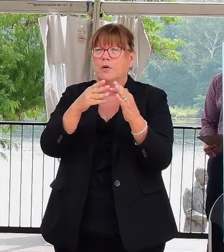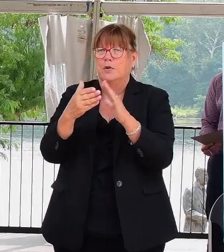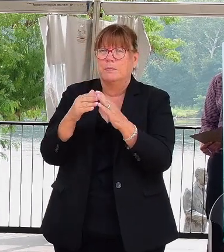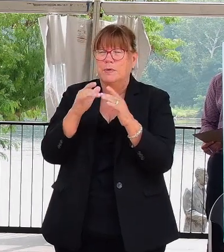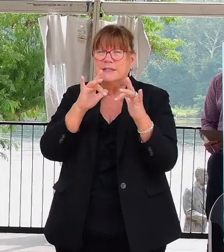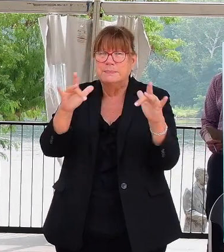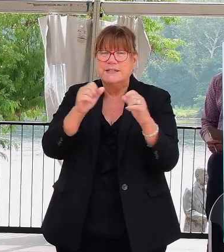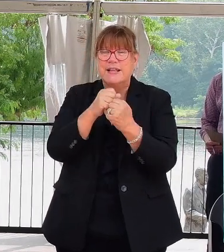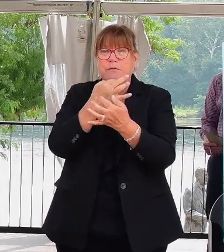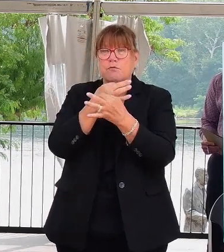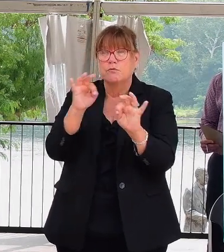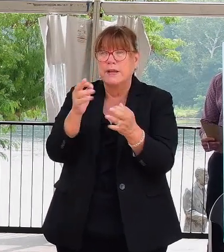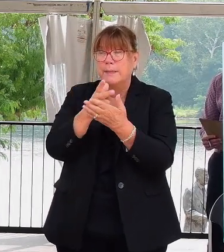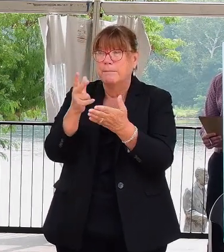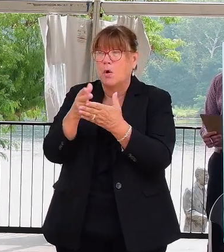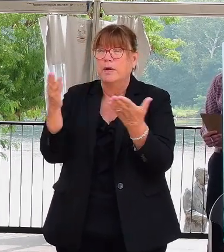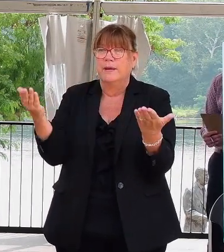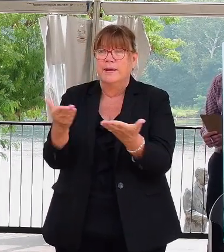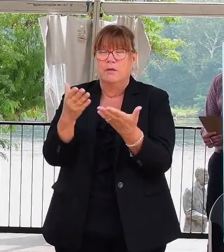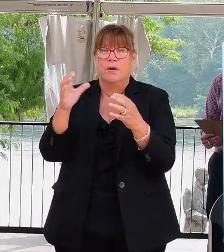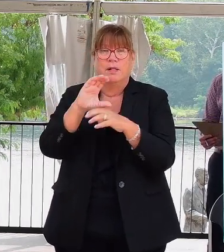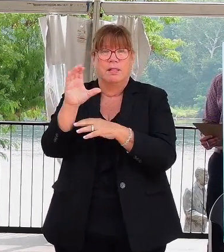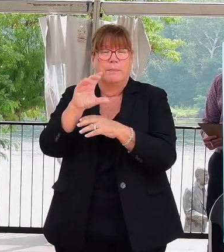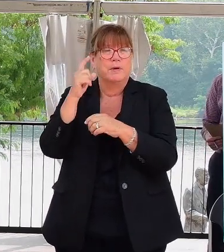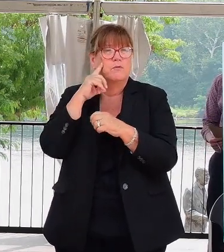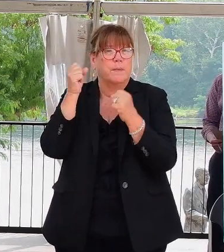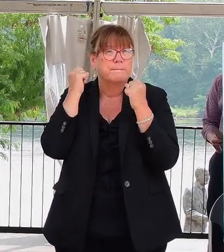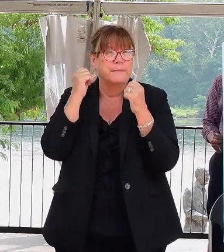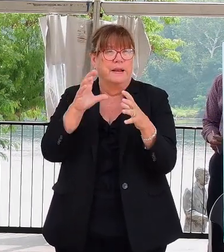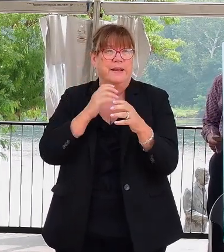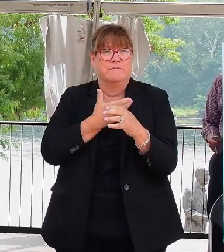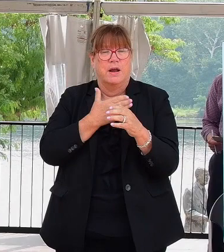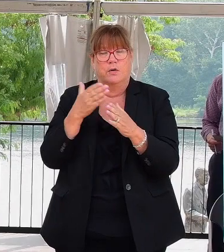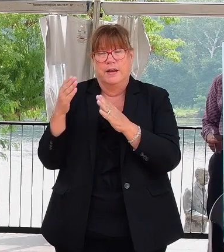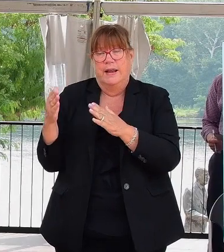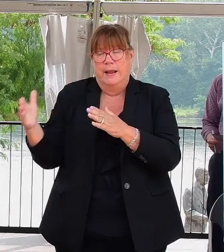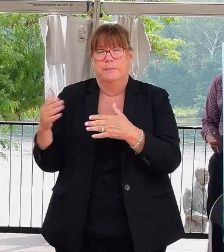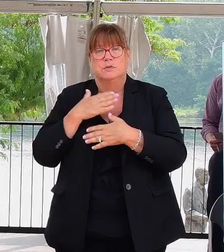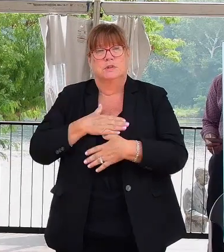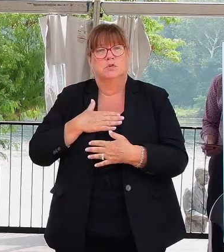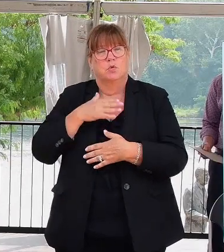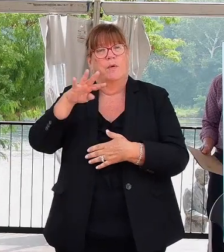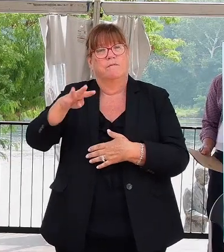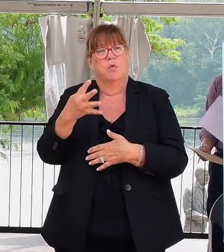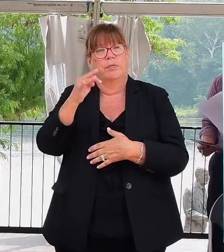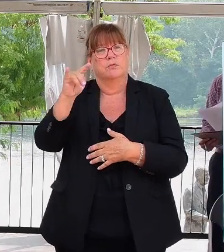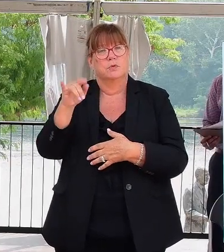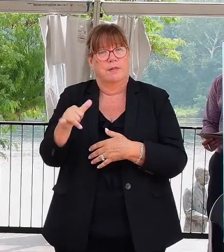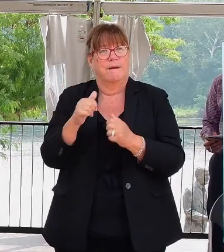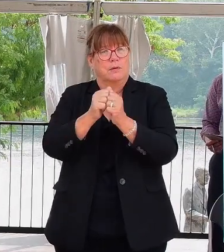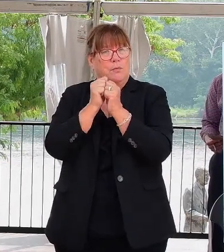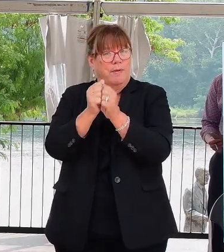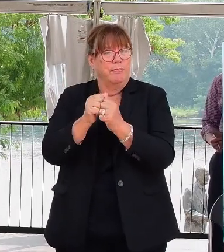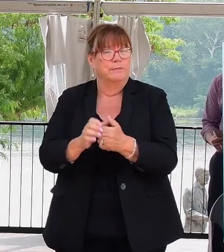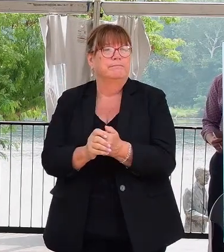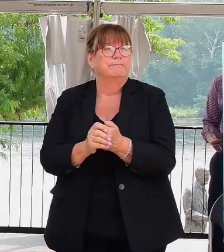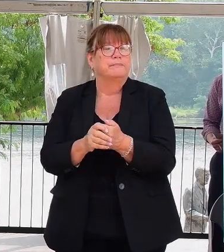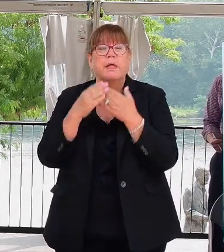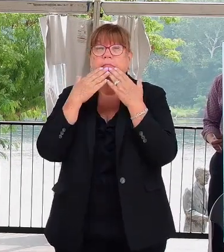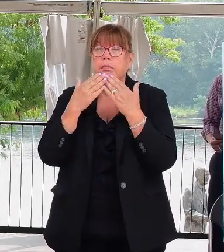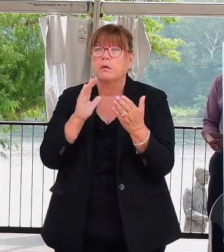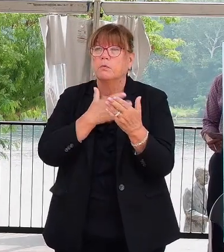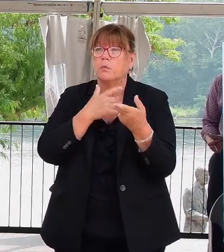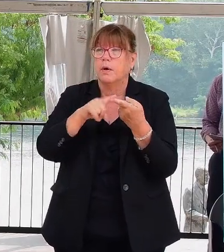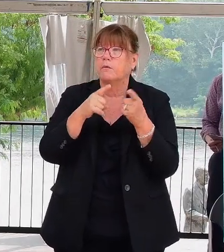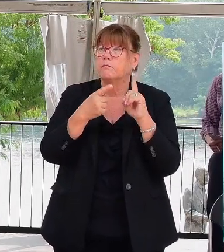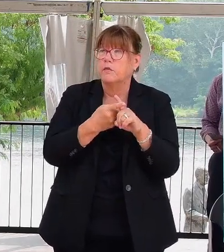parking here in downtown Columbia so that many of our neighbors can enjoy the 4th together. And thank you to our friends